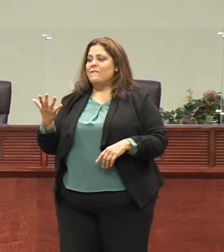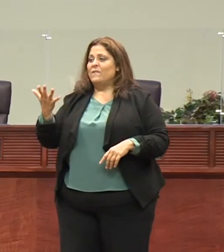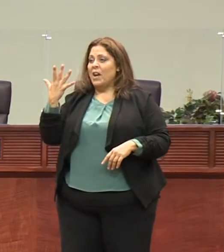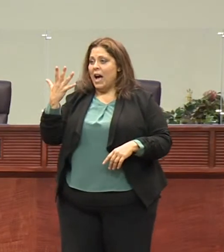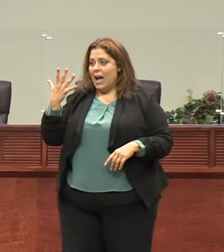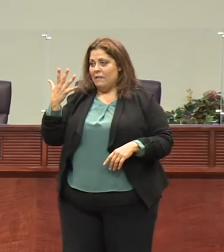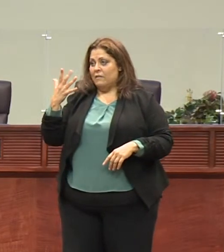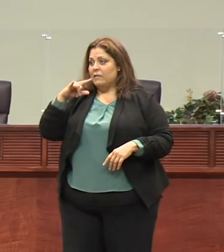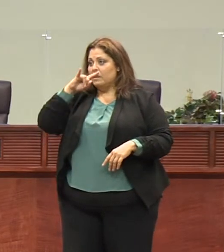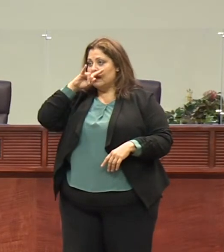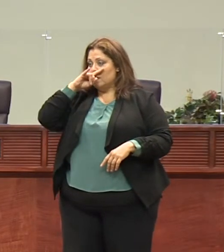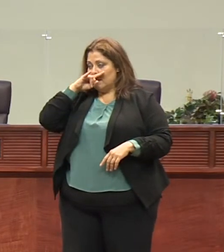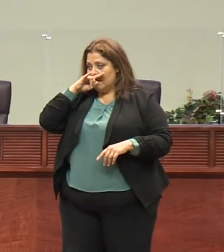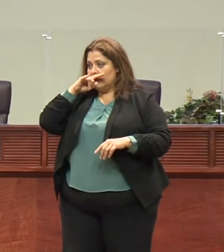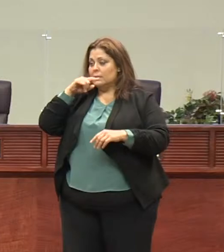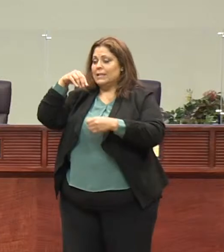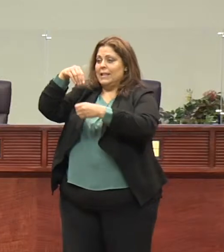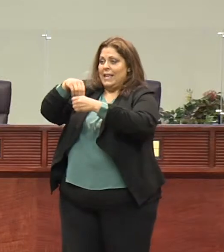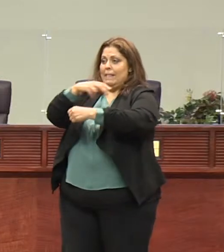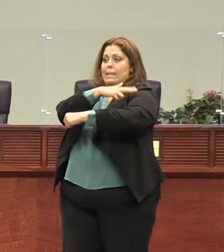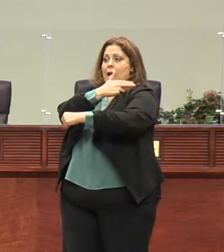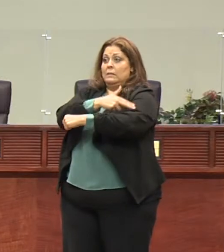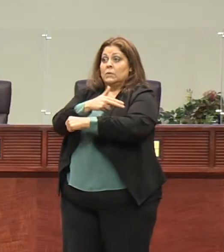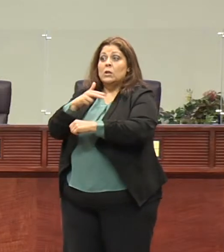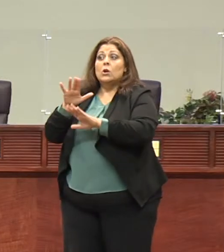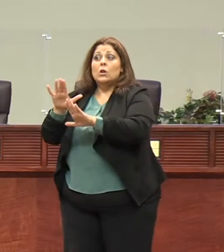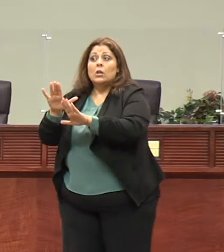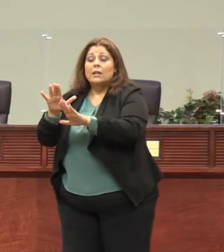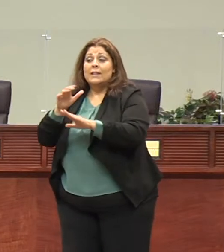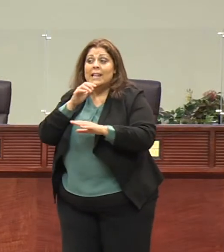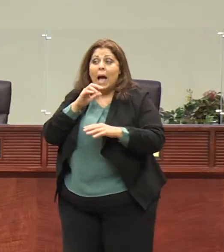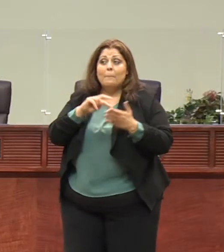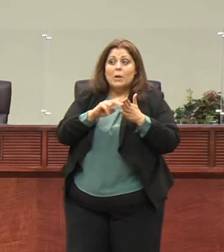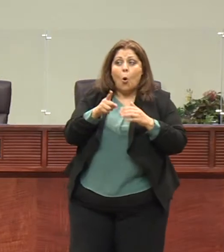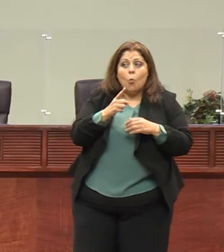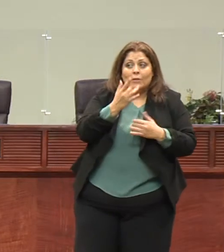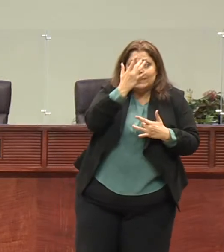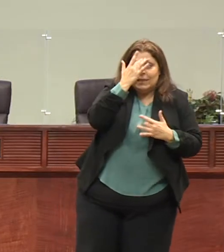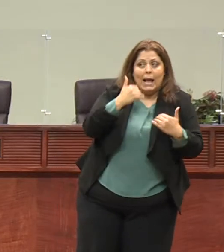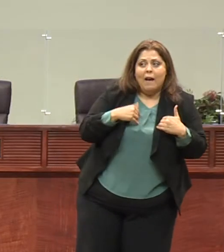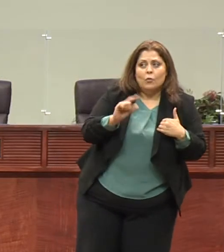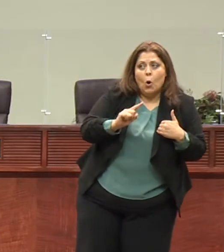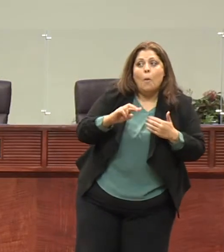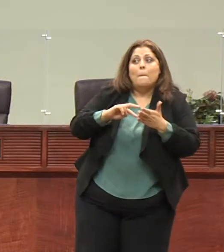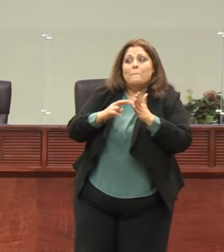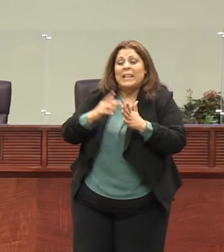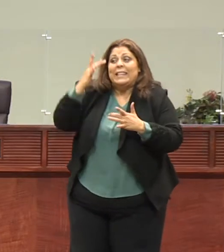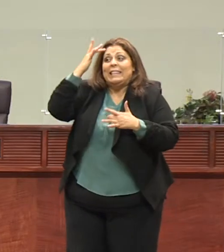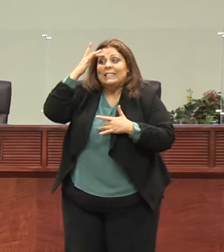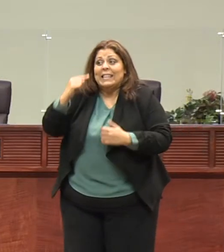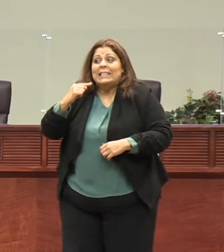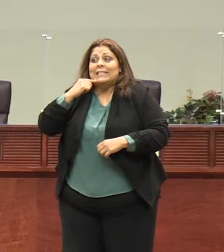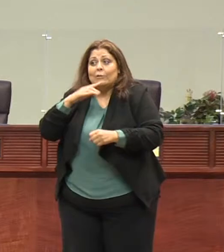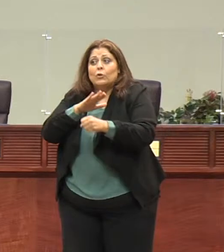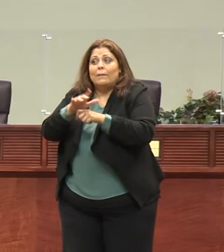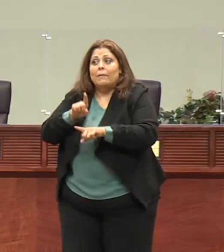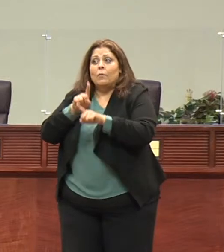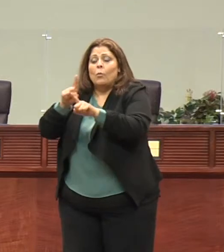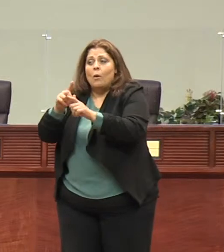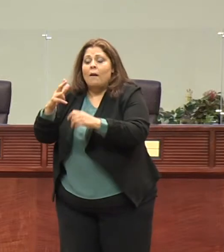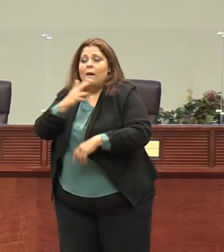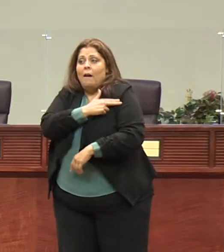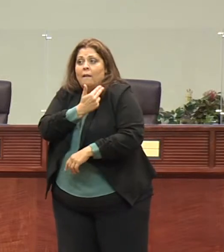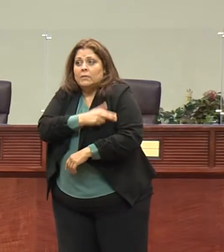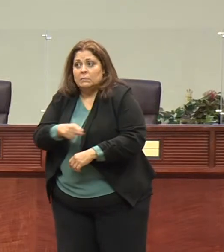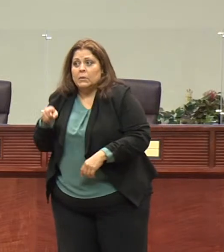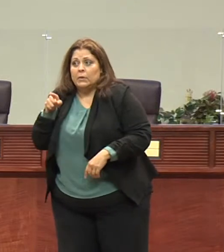kids hospitalized for COVID-19. We are not getting the hospitalization data the same